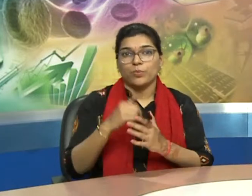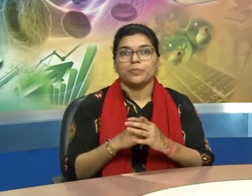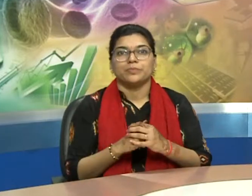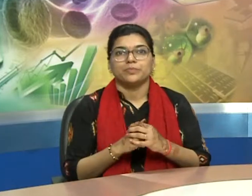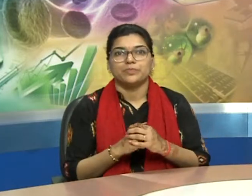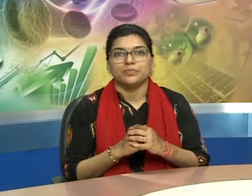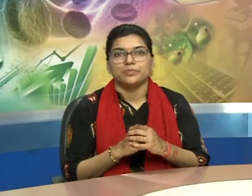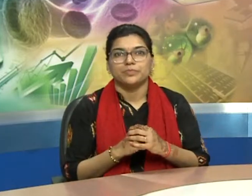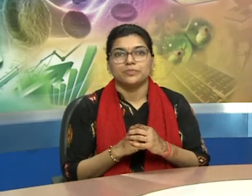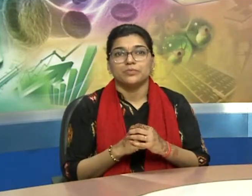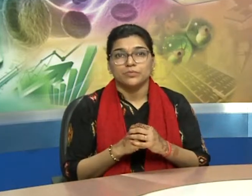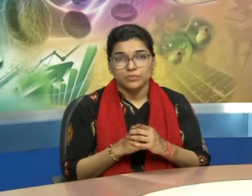The fifth objective is